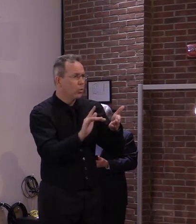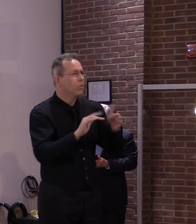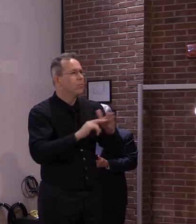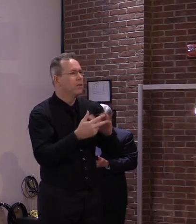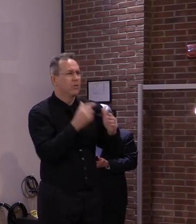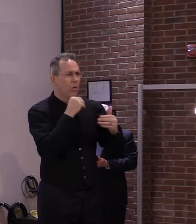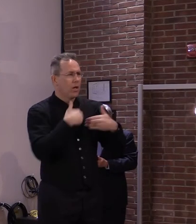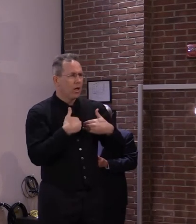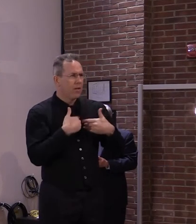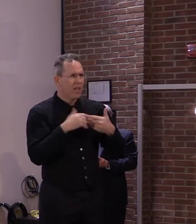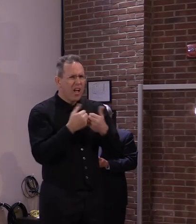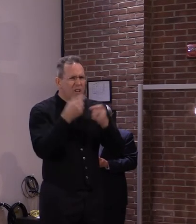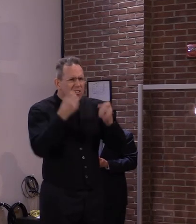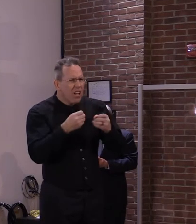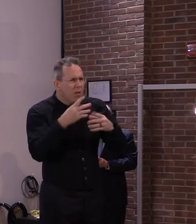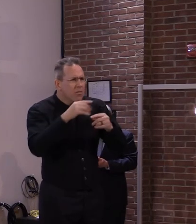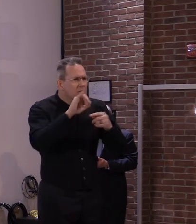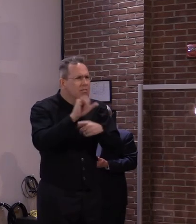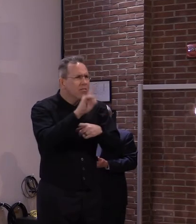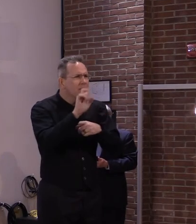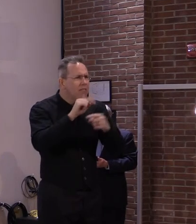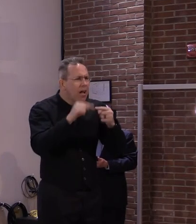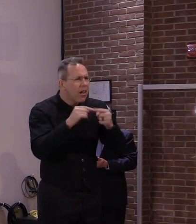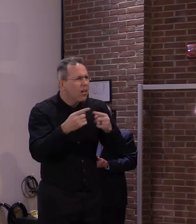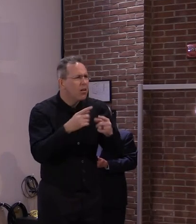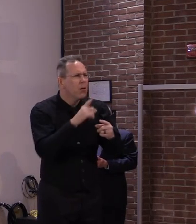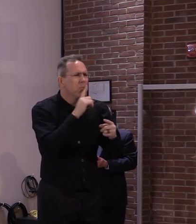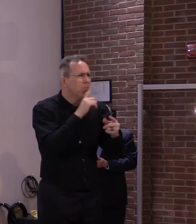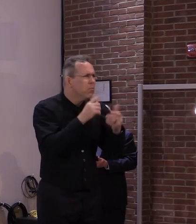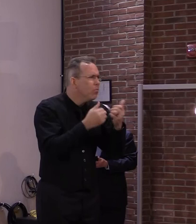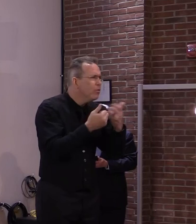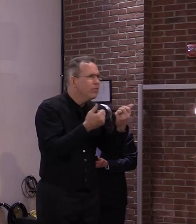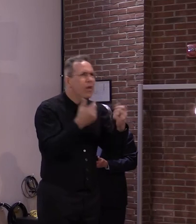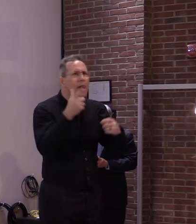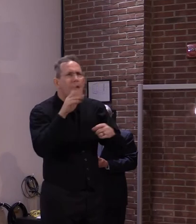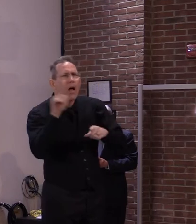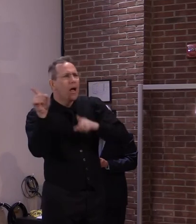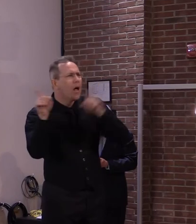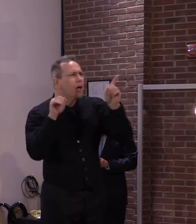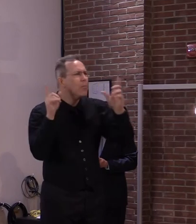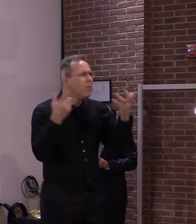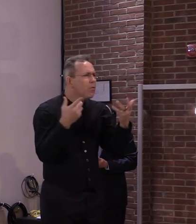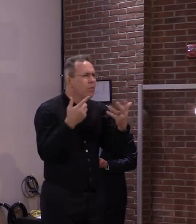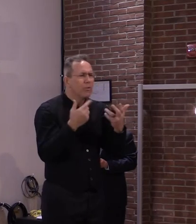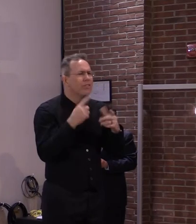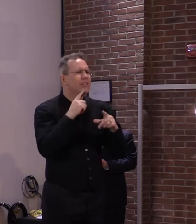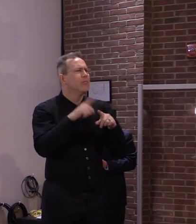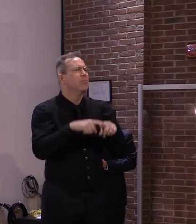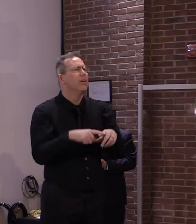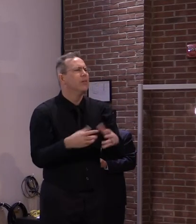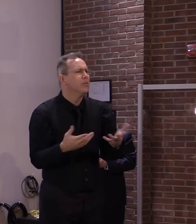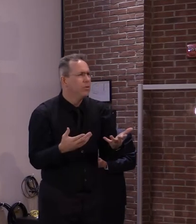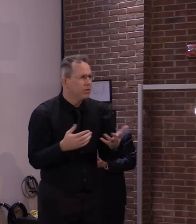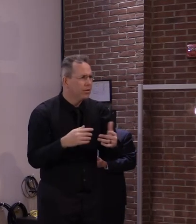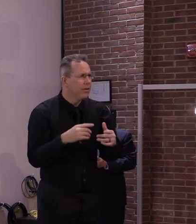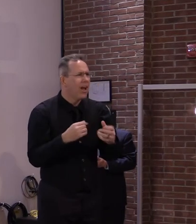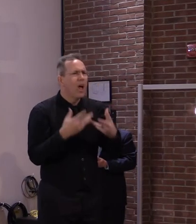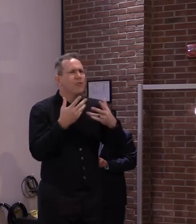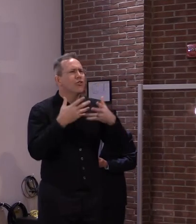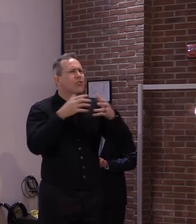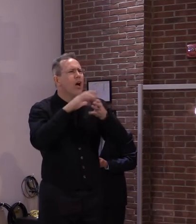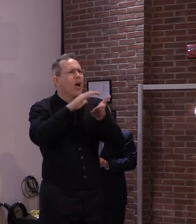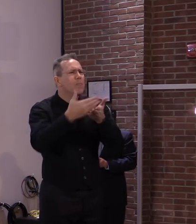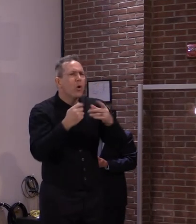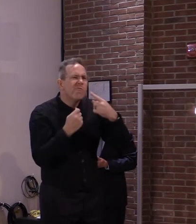them technical at the level of the lab some of them technical at the level of getting the specimen from the patient and many